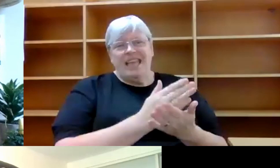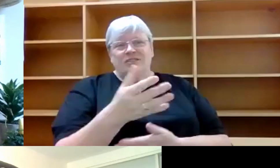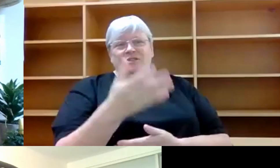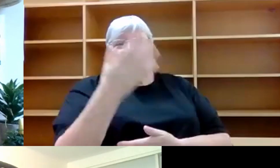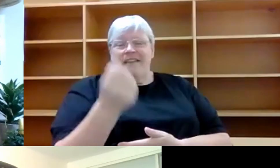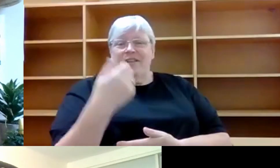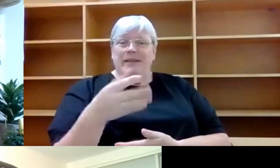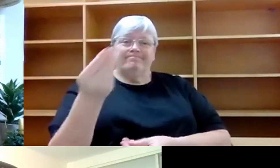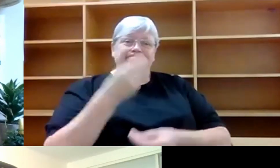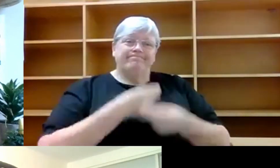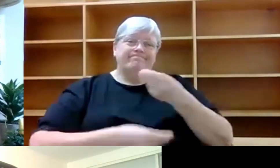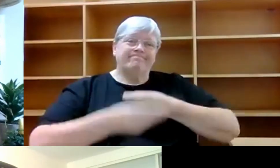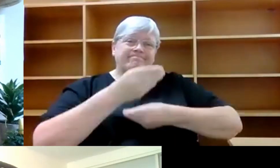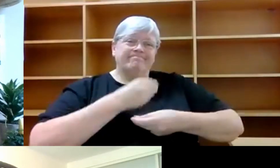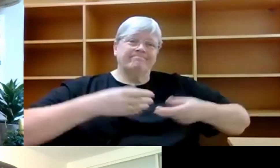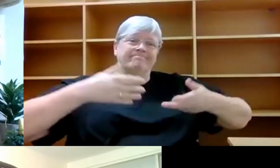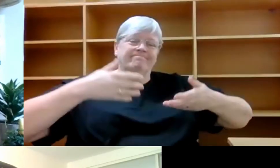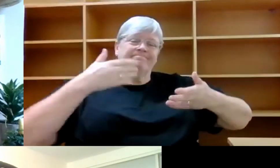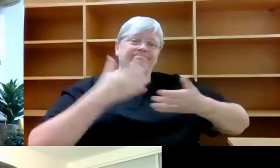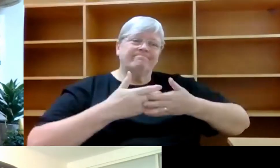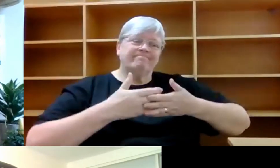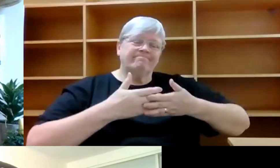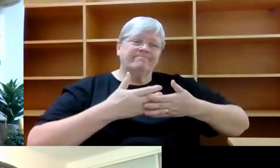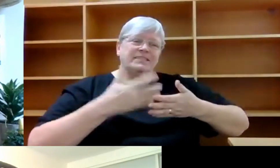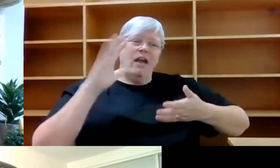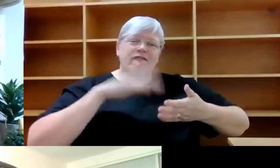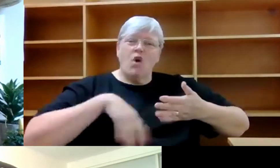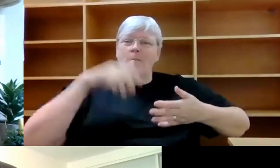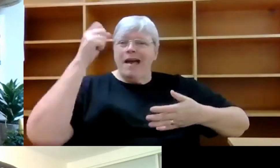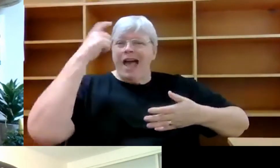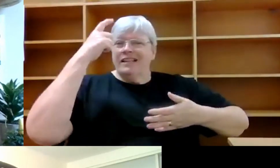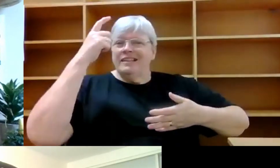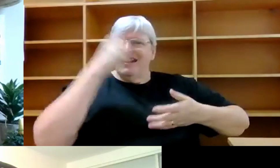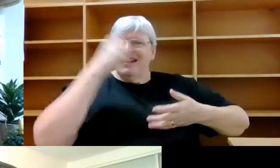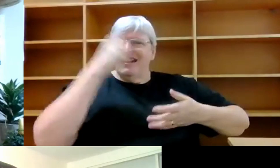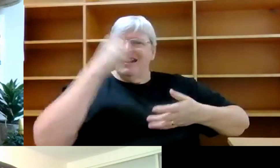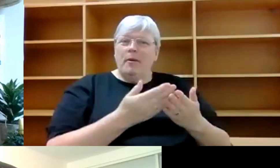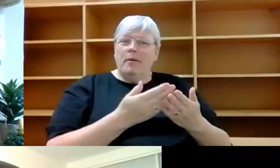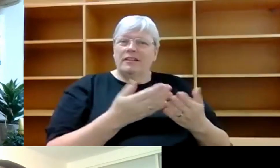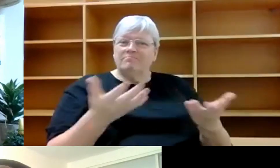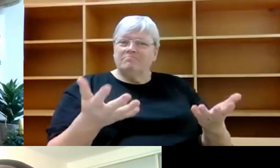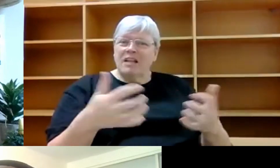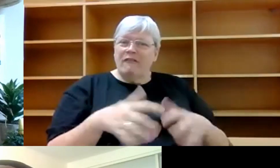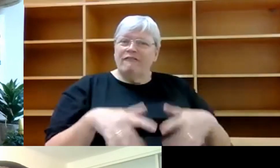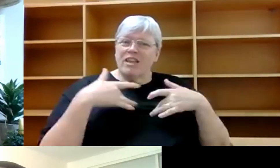the journey from like the very inkling of the idea to it being a published book in your hands?